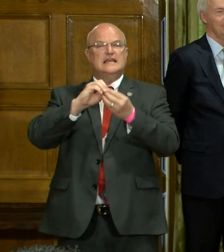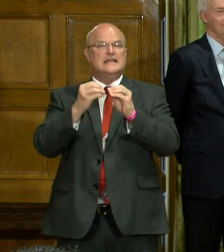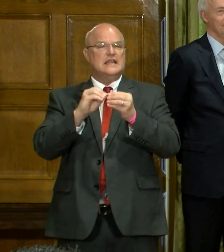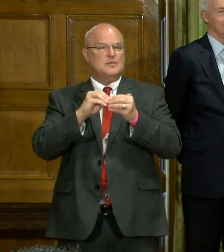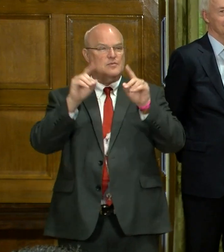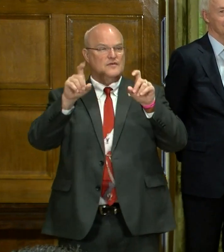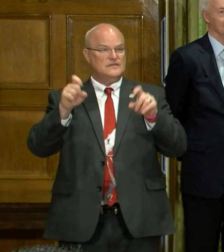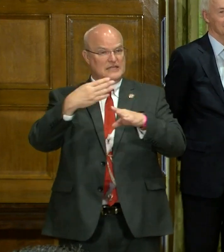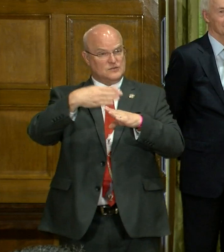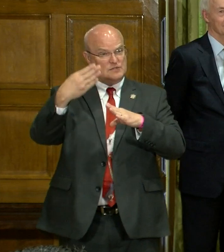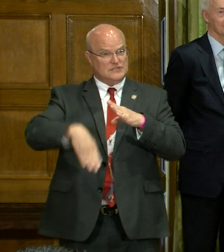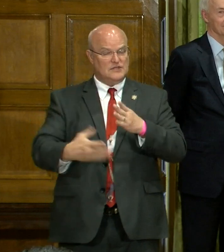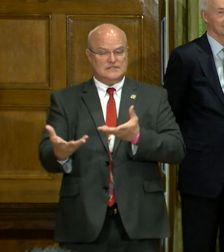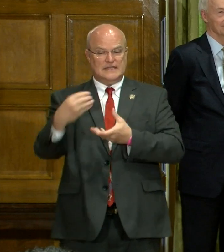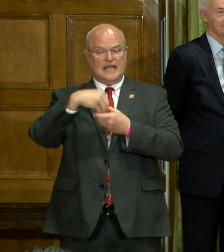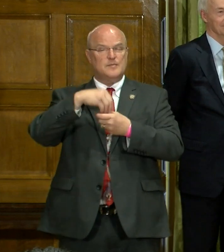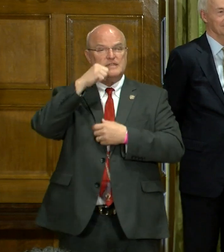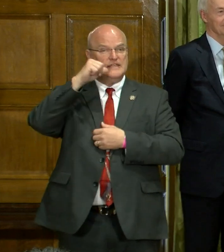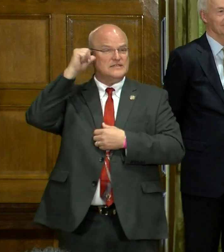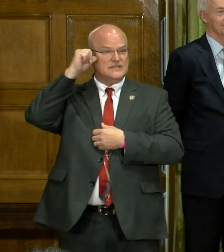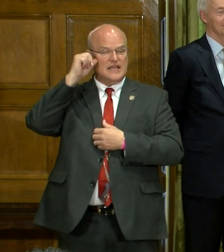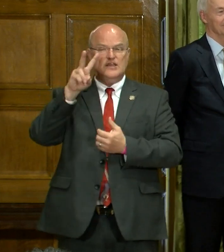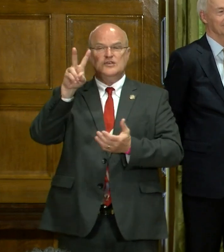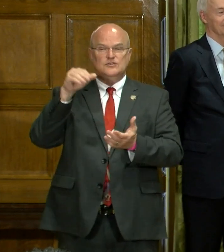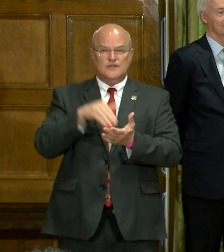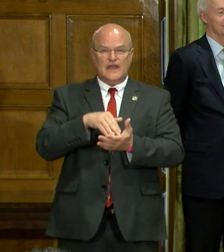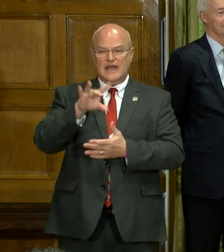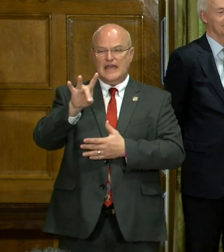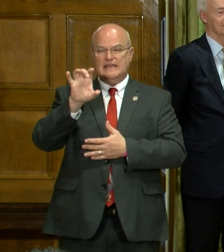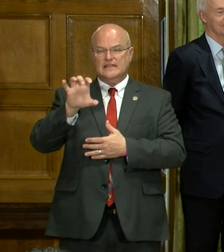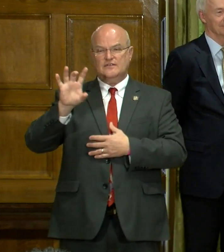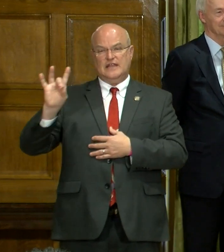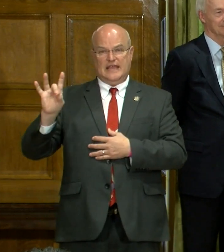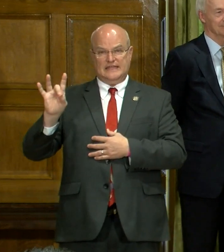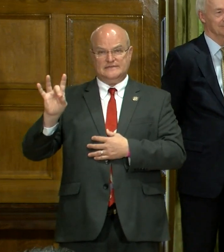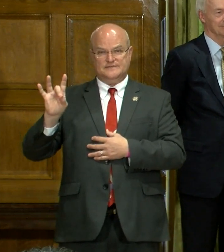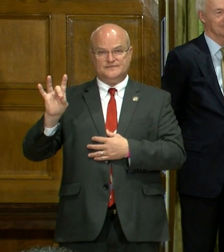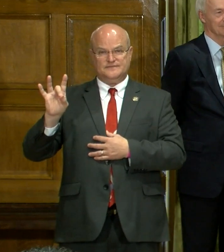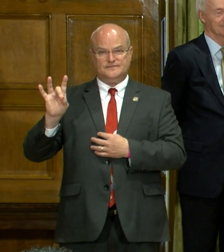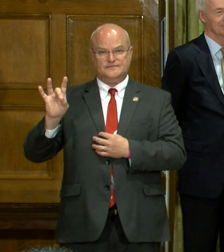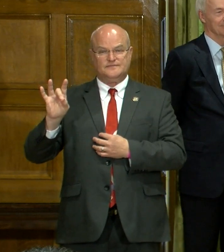of test results that came in yesterday at 2,808.